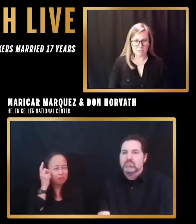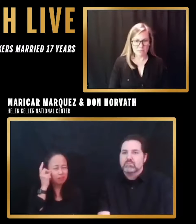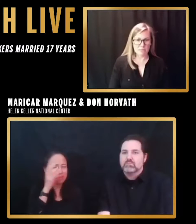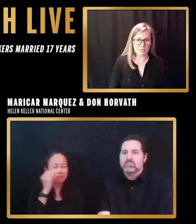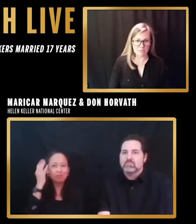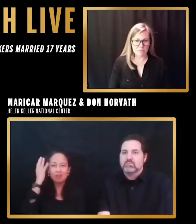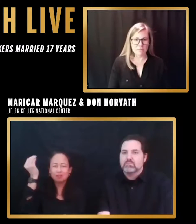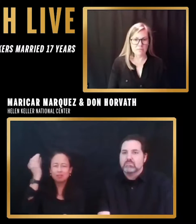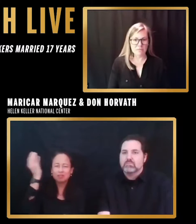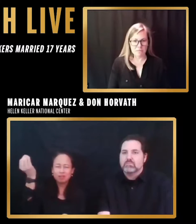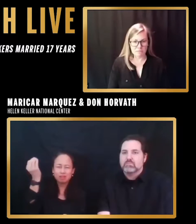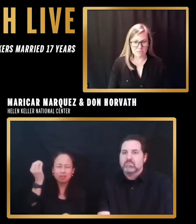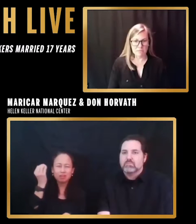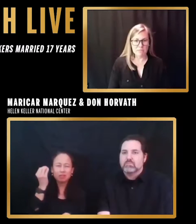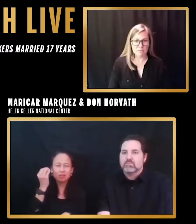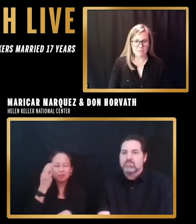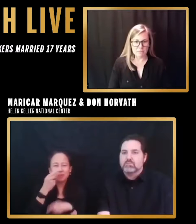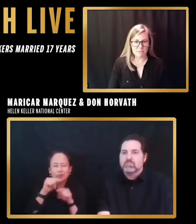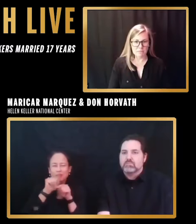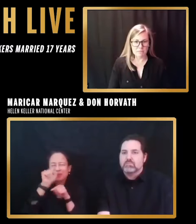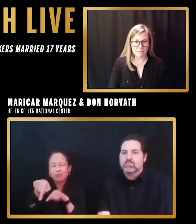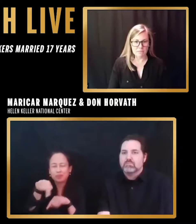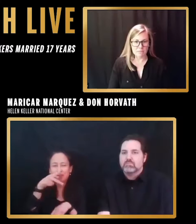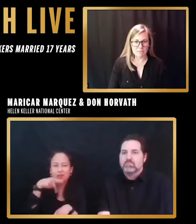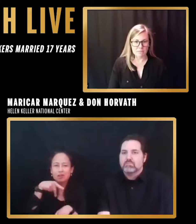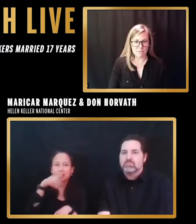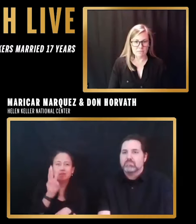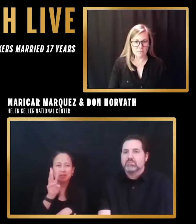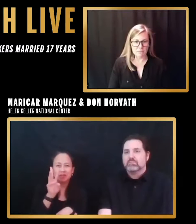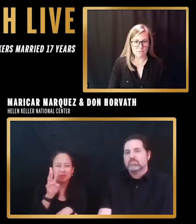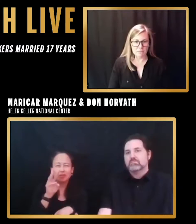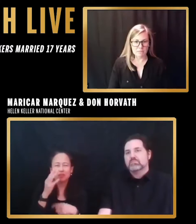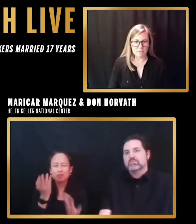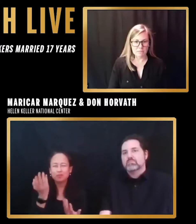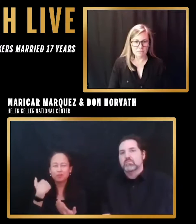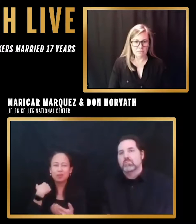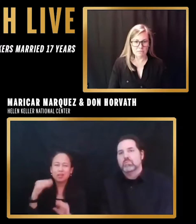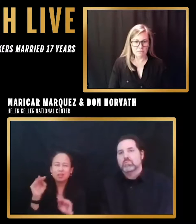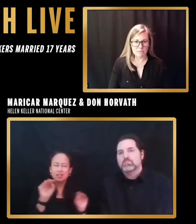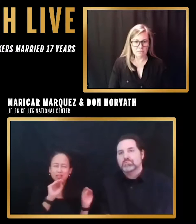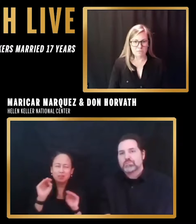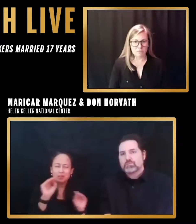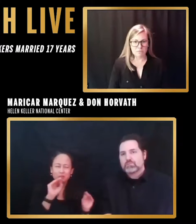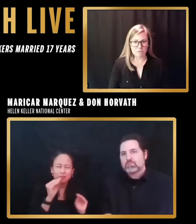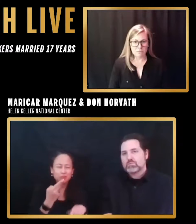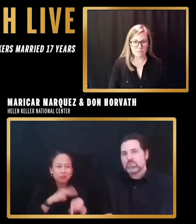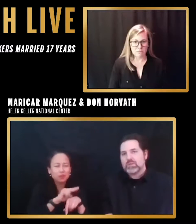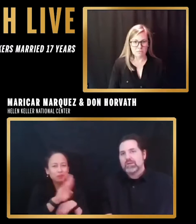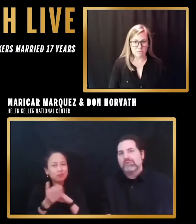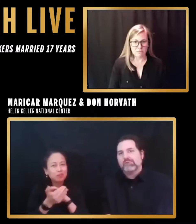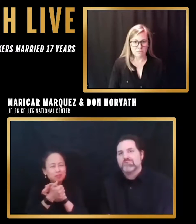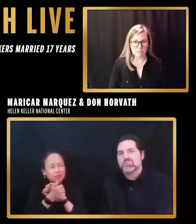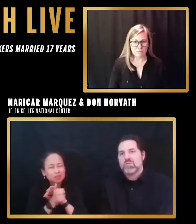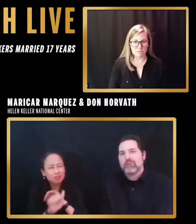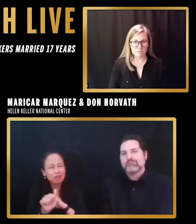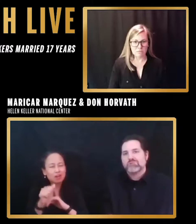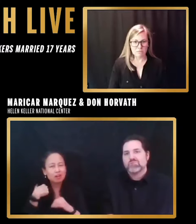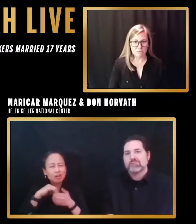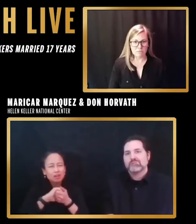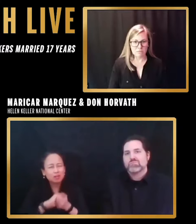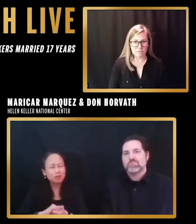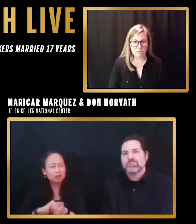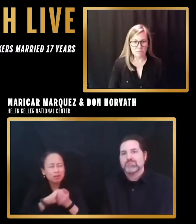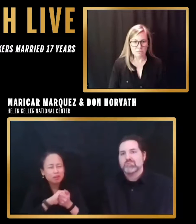2 apartment programs in Helen Keller National Center. We have one that's located in our dorms, which are on